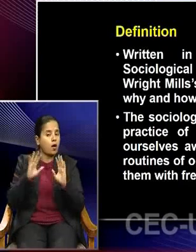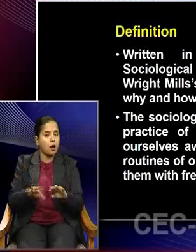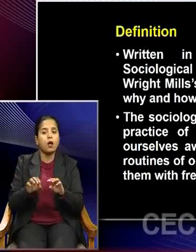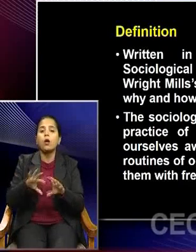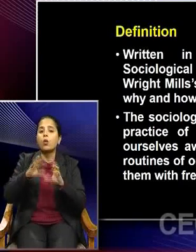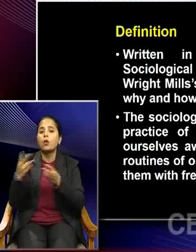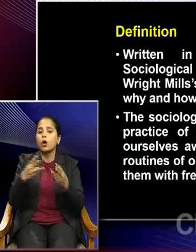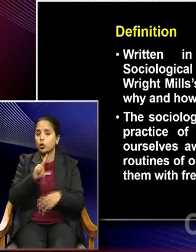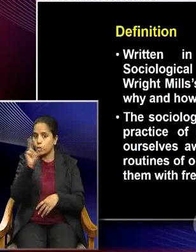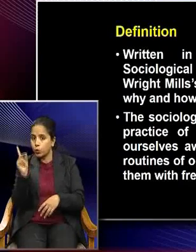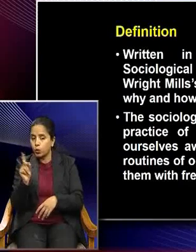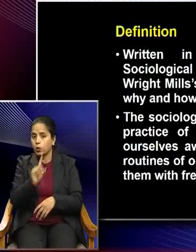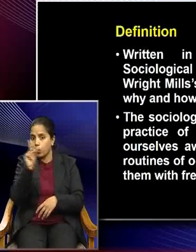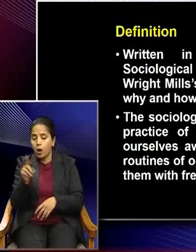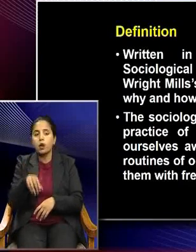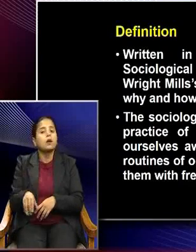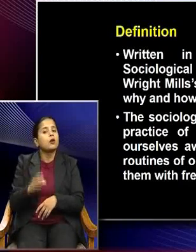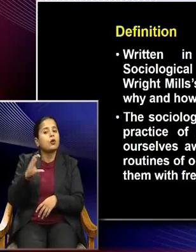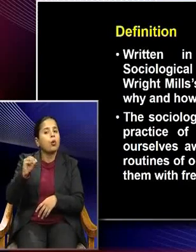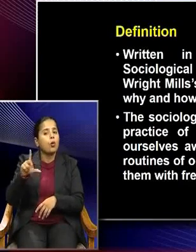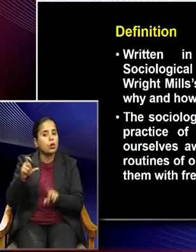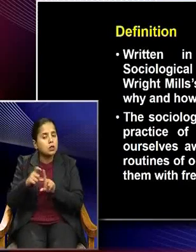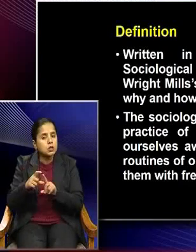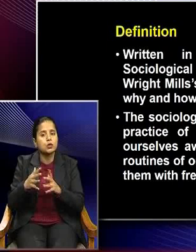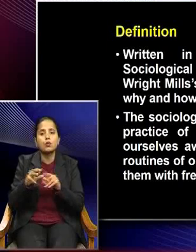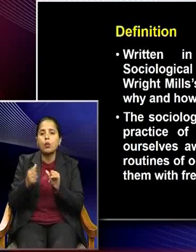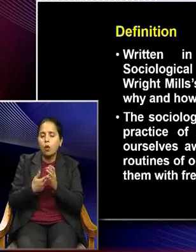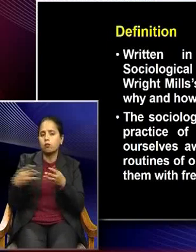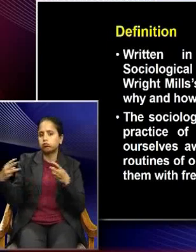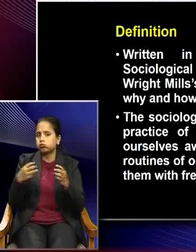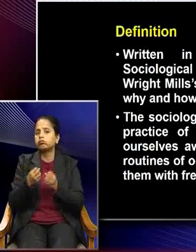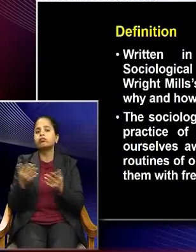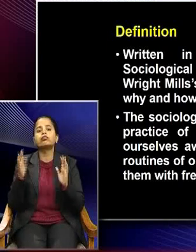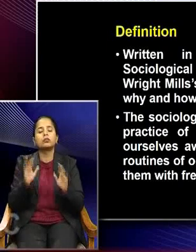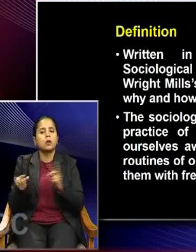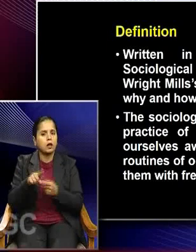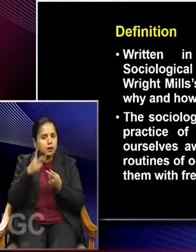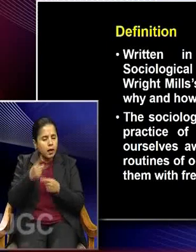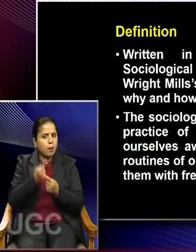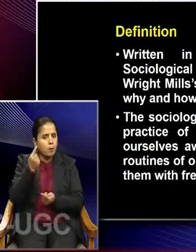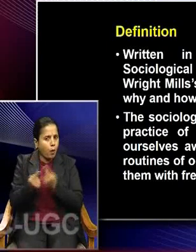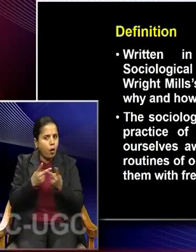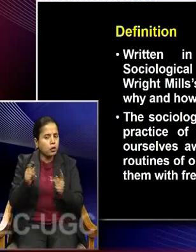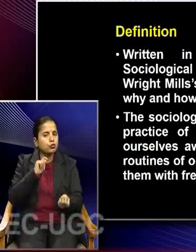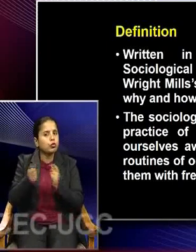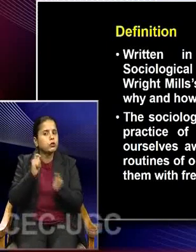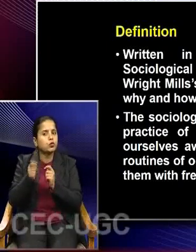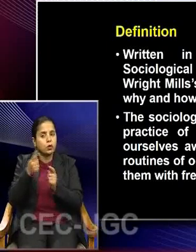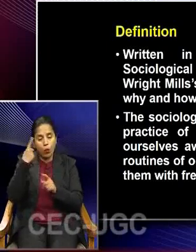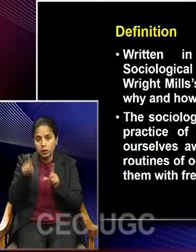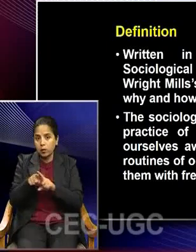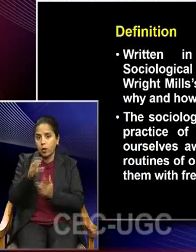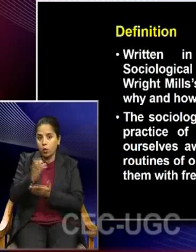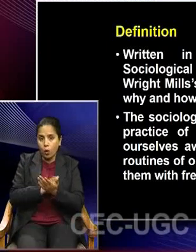II period and Cold War. So there were political kind of changes, as well as for the discipline